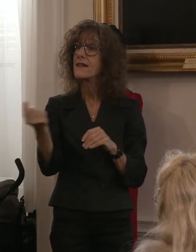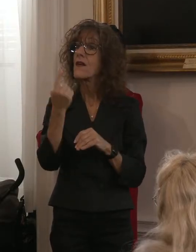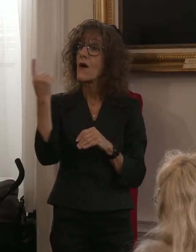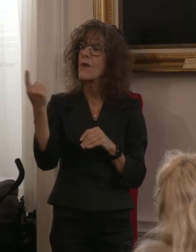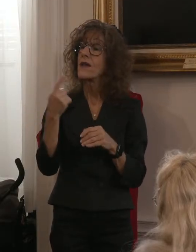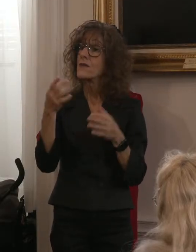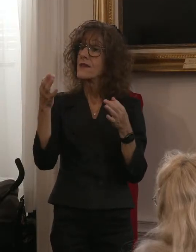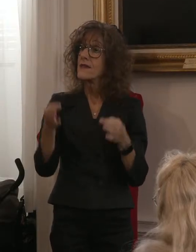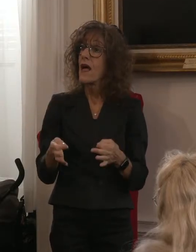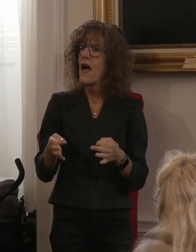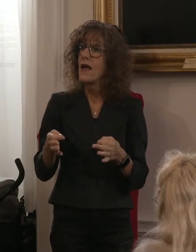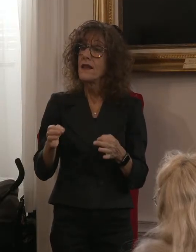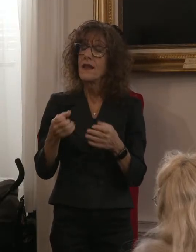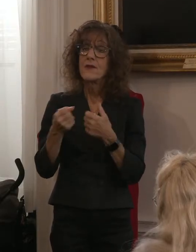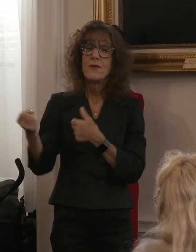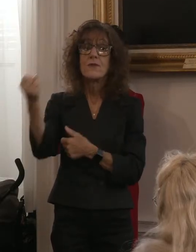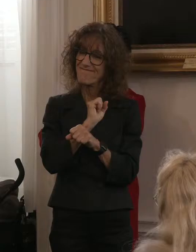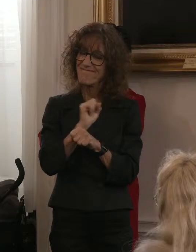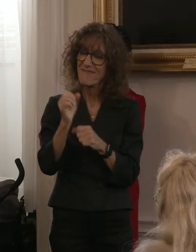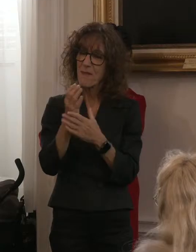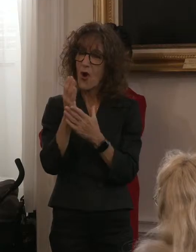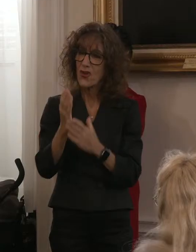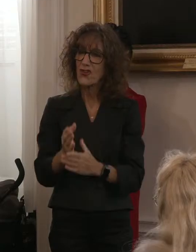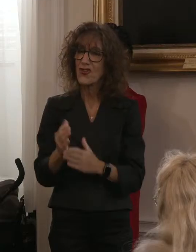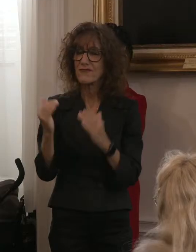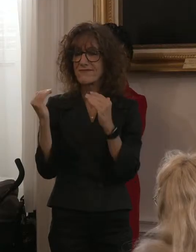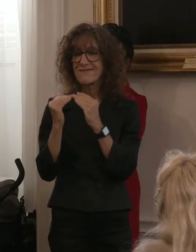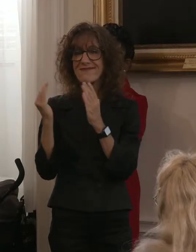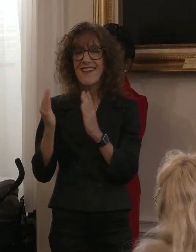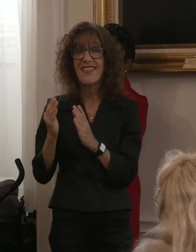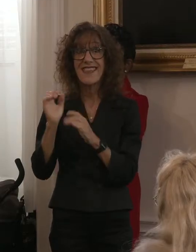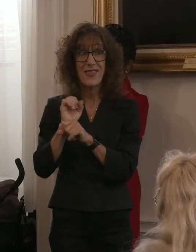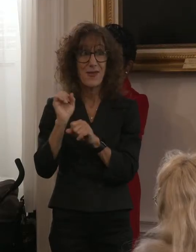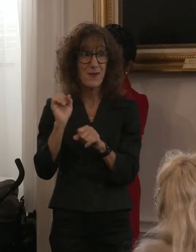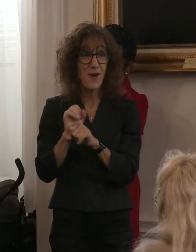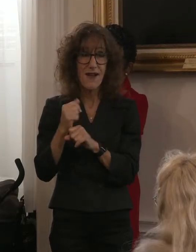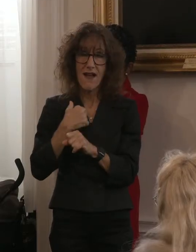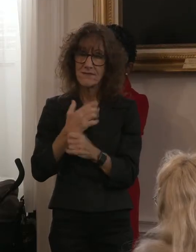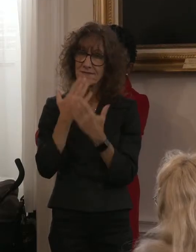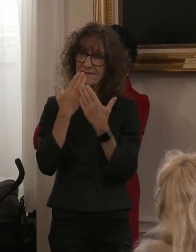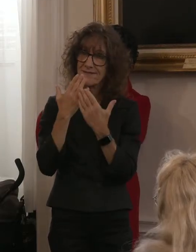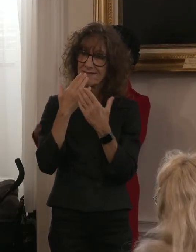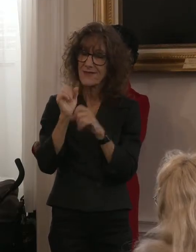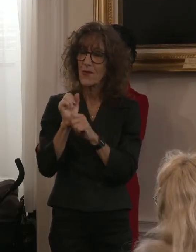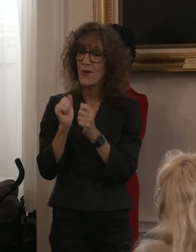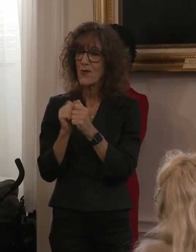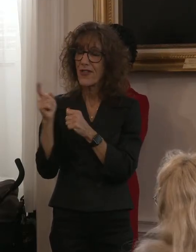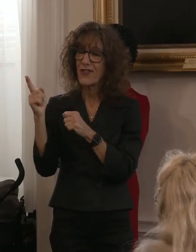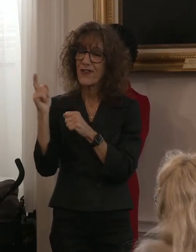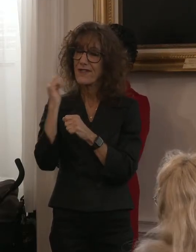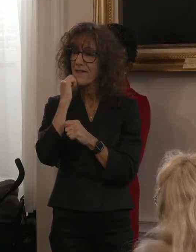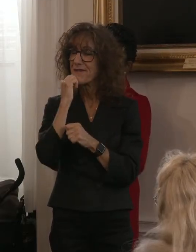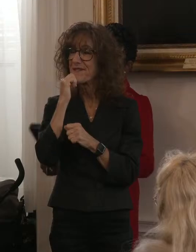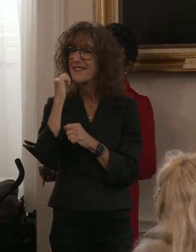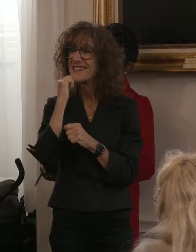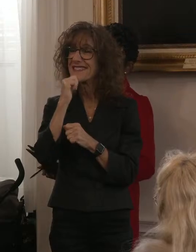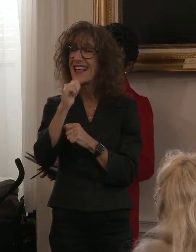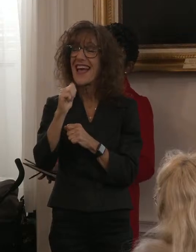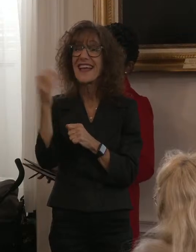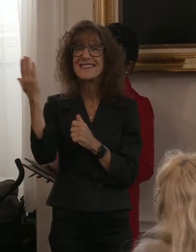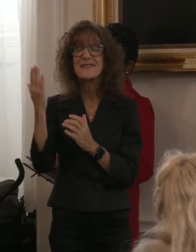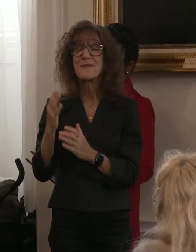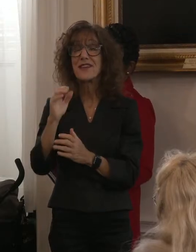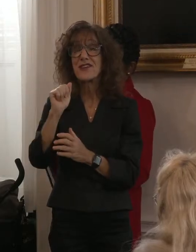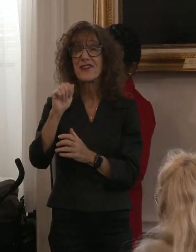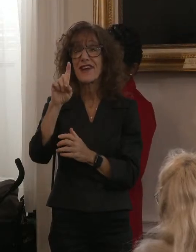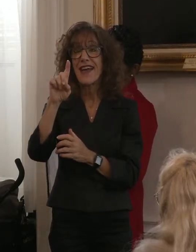to put Marylanders first. Colleague in this work that I just am so grateful to be able to work with on a regular basis, Speaker